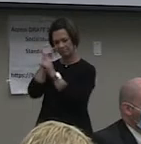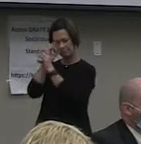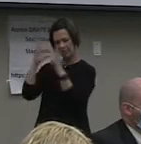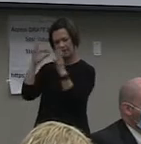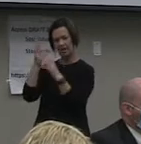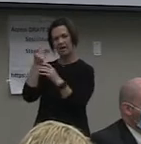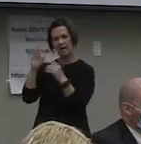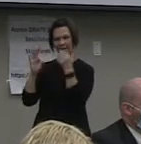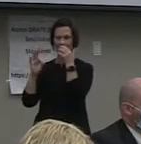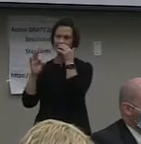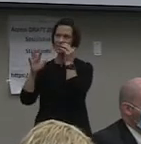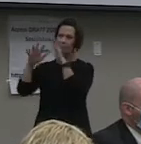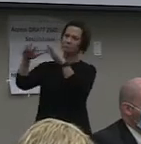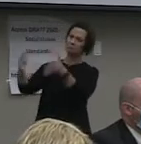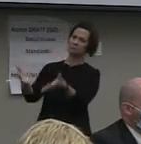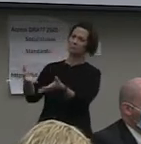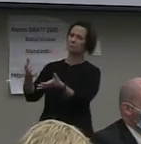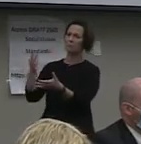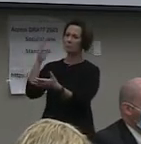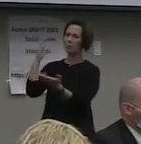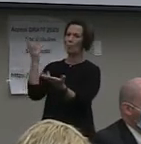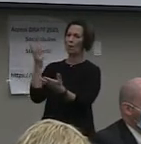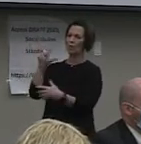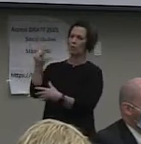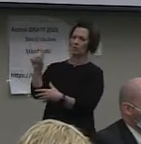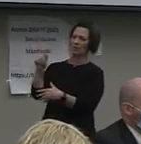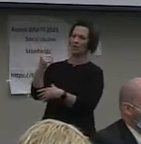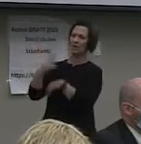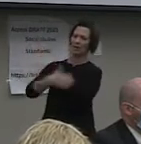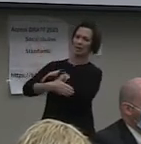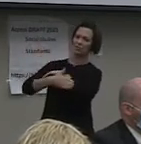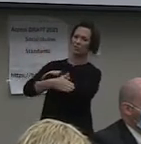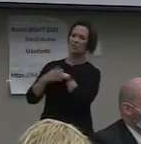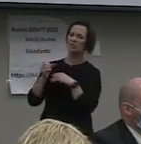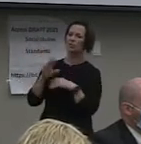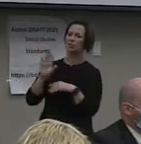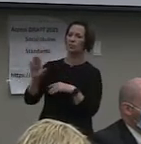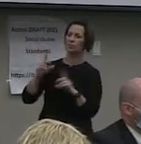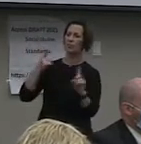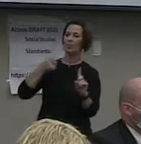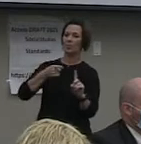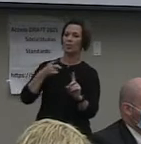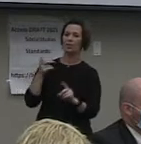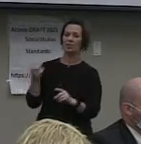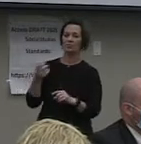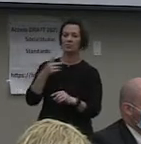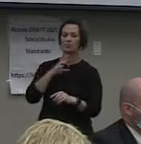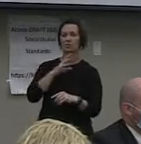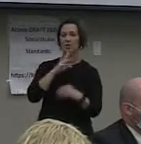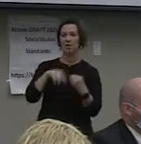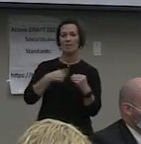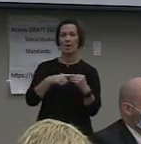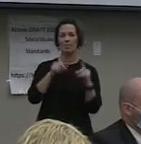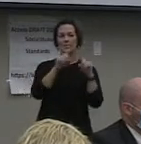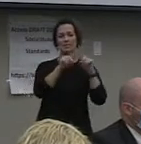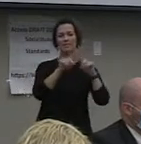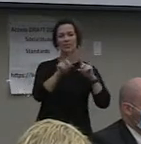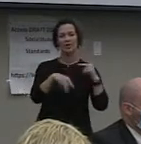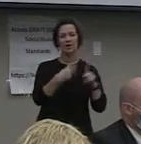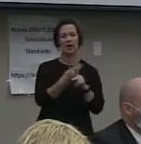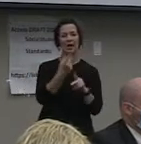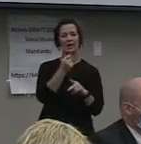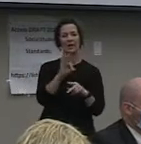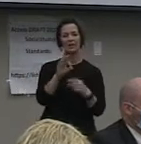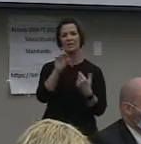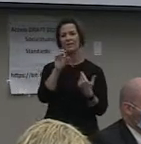holistic picture of Louisiana and the country. And I think, to your point, throughout the standard, we talk about different types of sources, whether it's